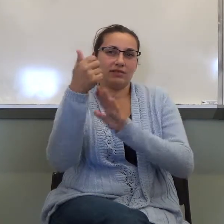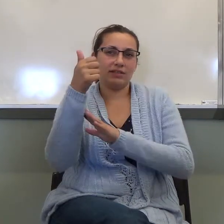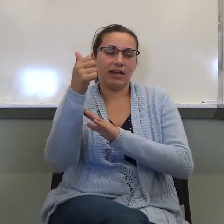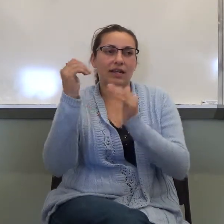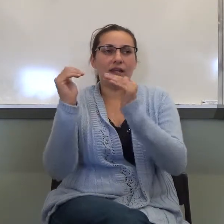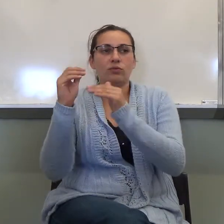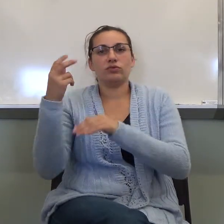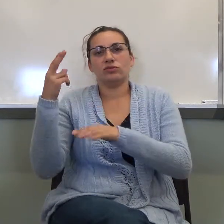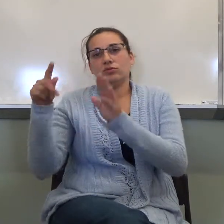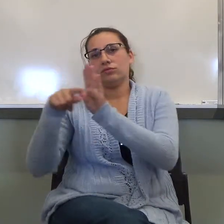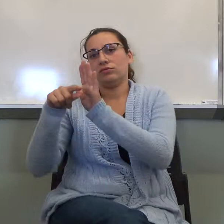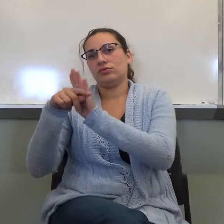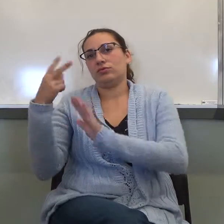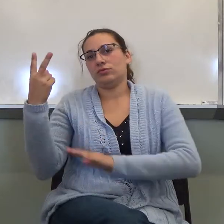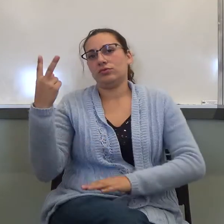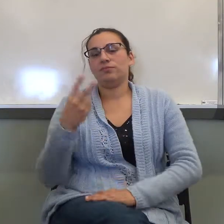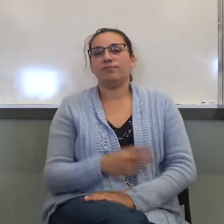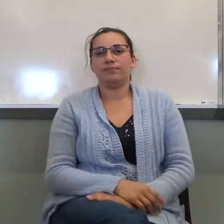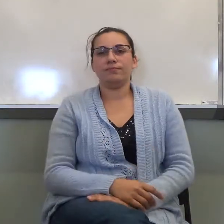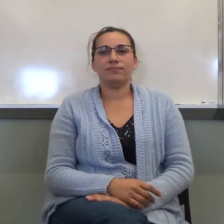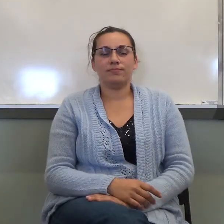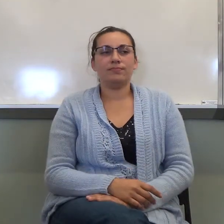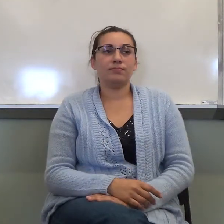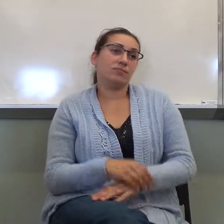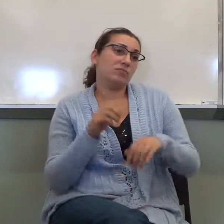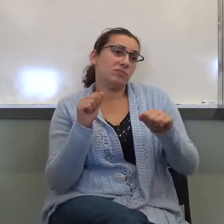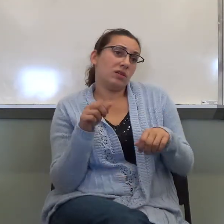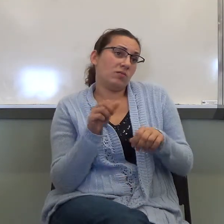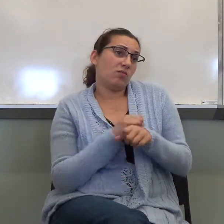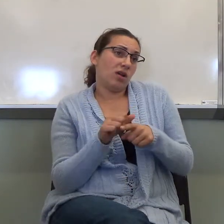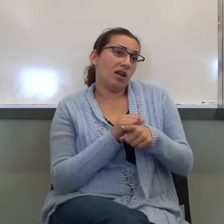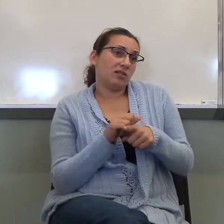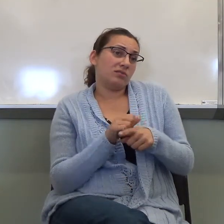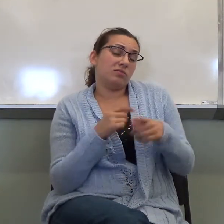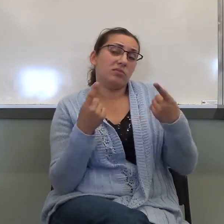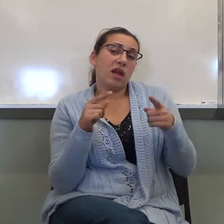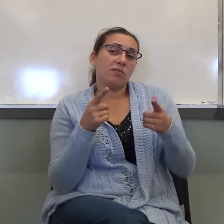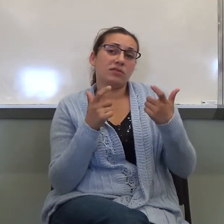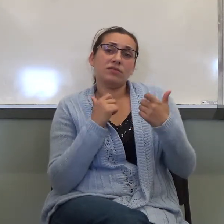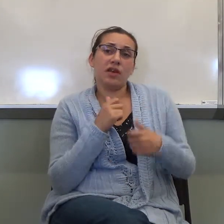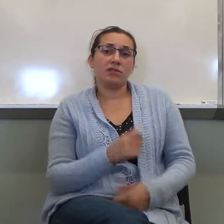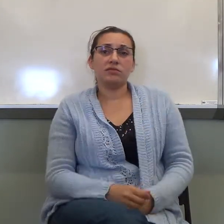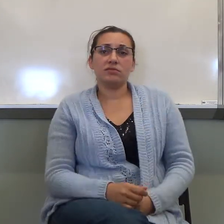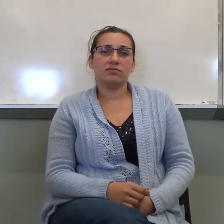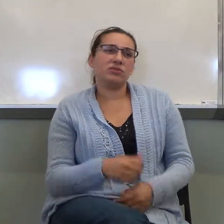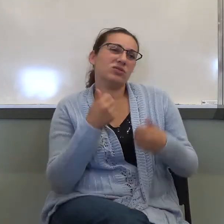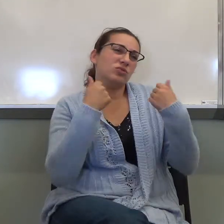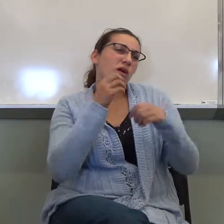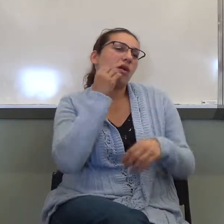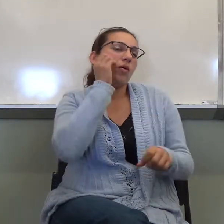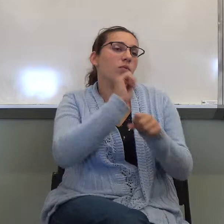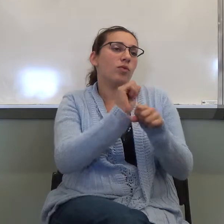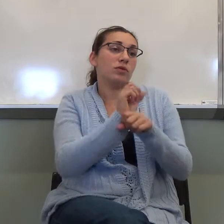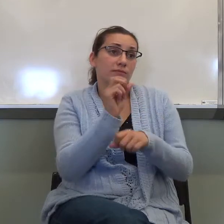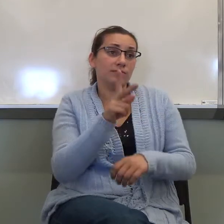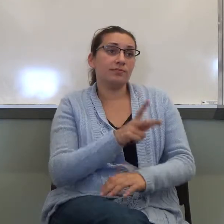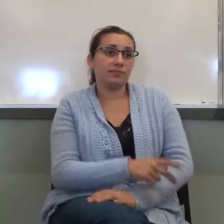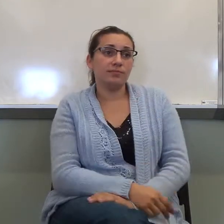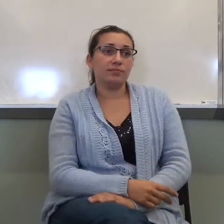sign. Okay? When you get into the practice of it, it goes very quickly. Just do some problems for homework and you'll see.